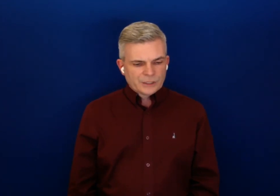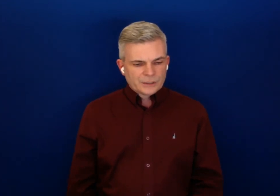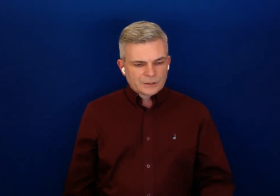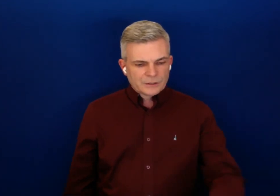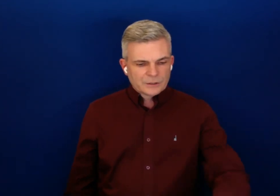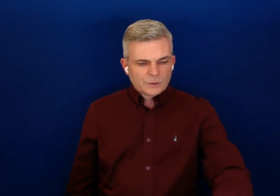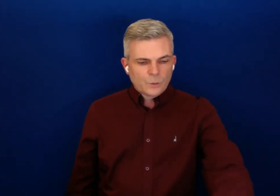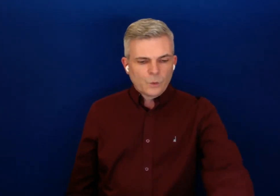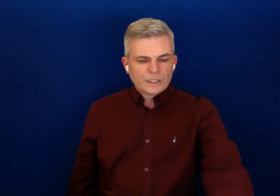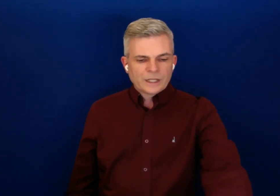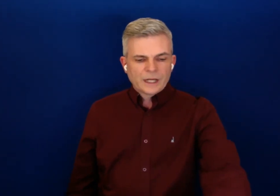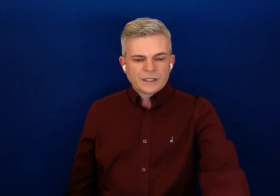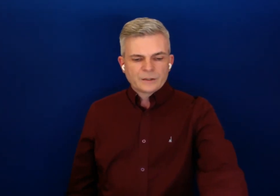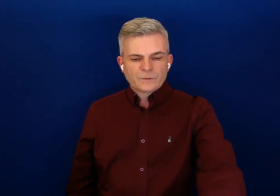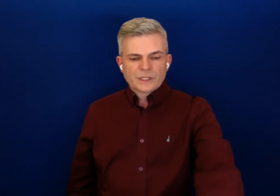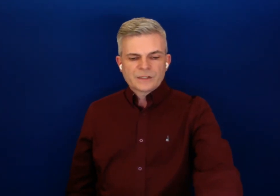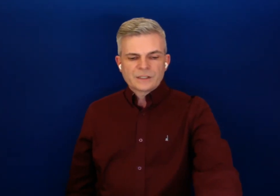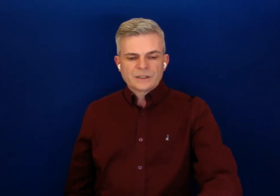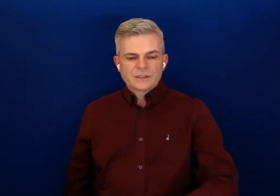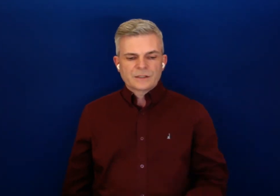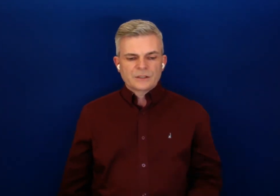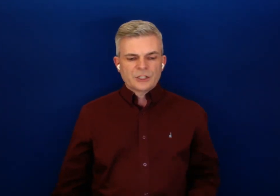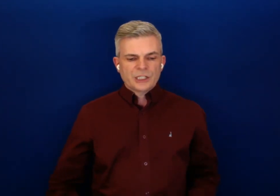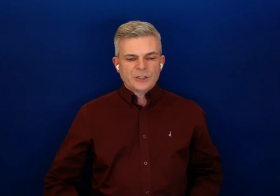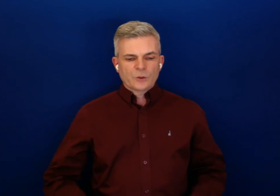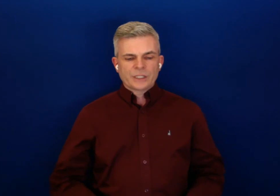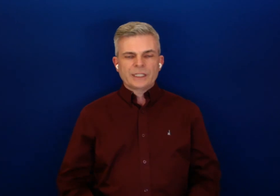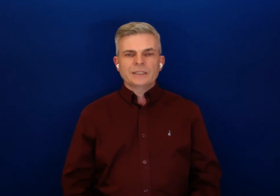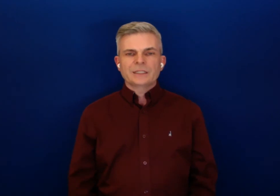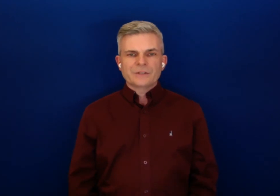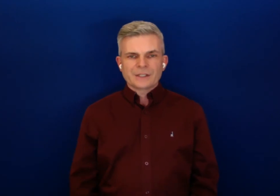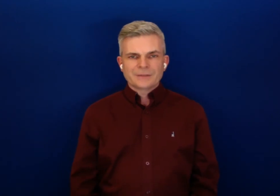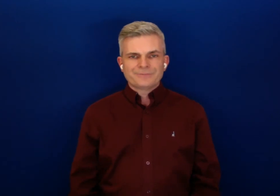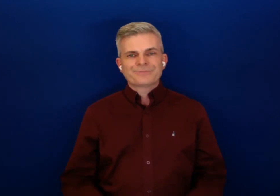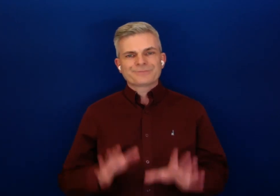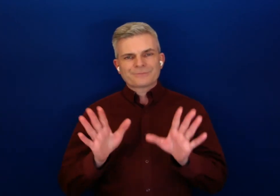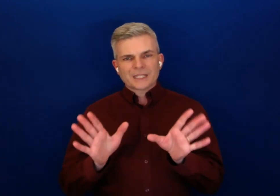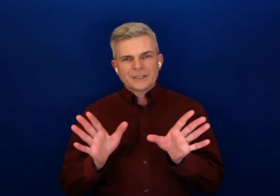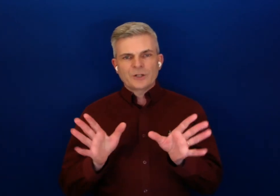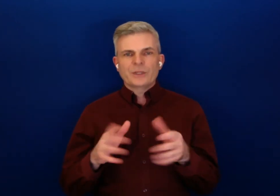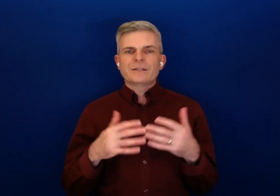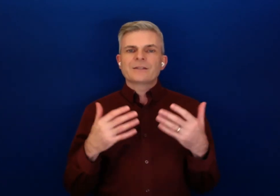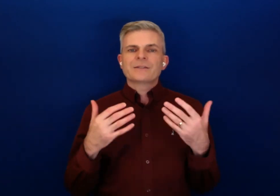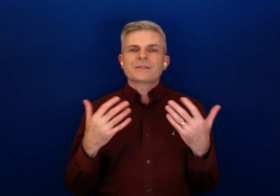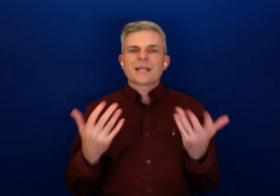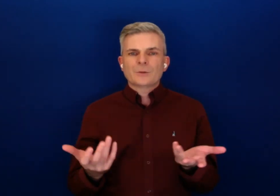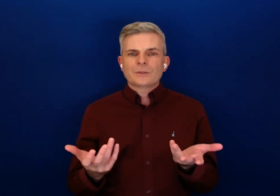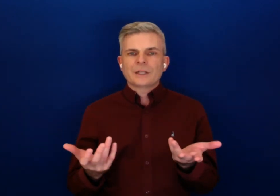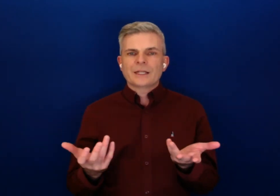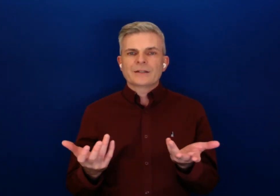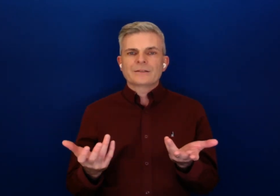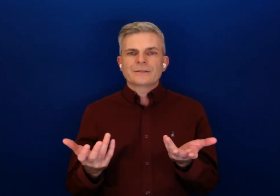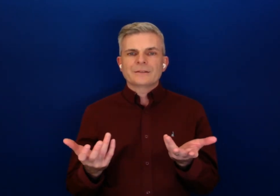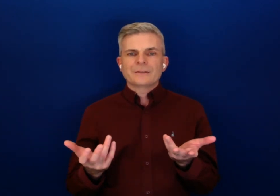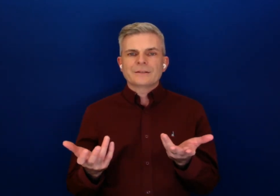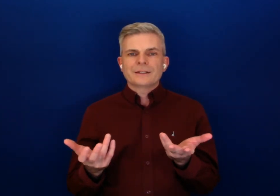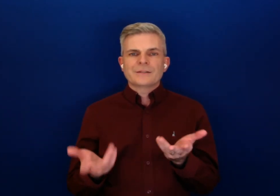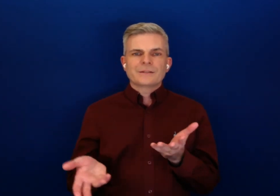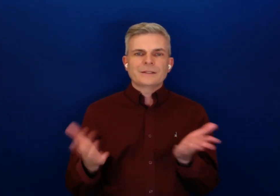person what kind of residence she or he lives in. I know that doesn't sound like it's an